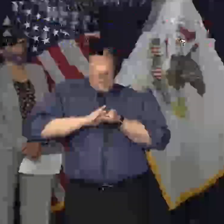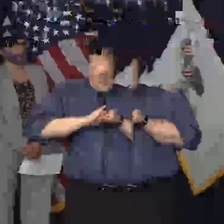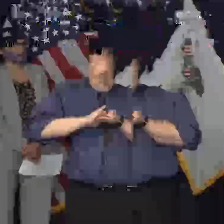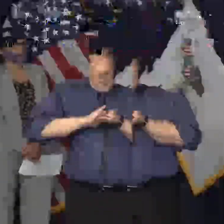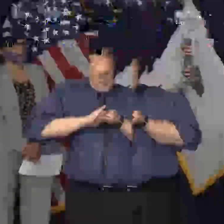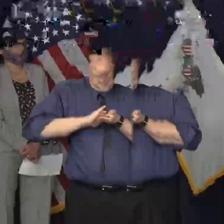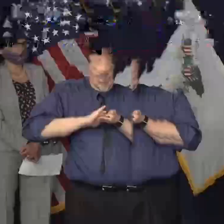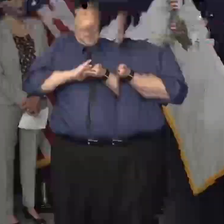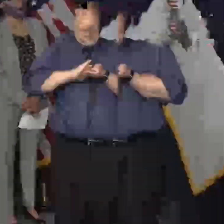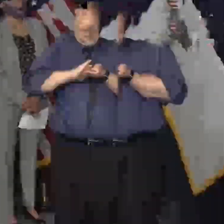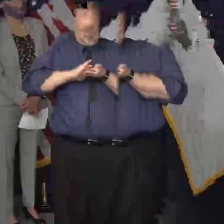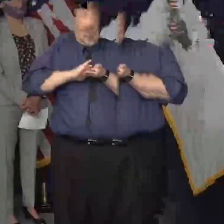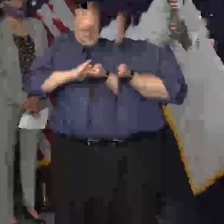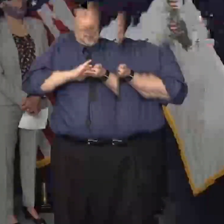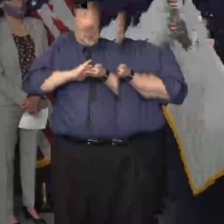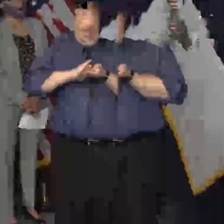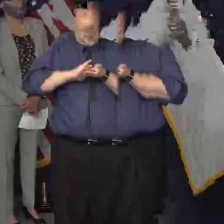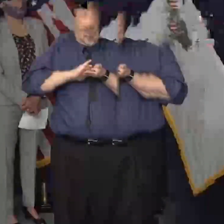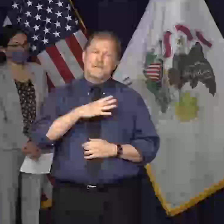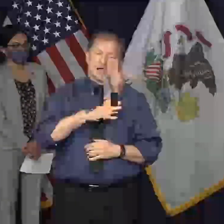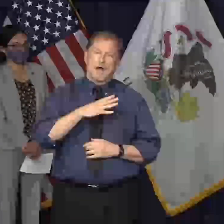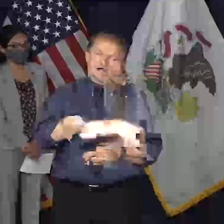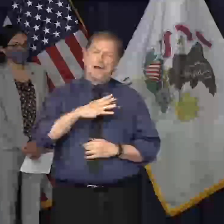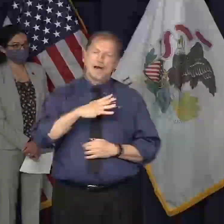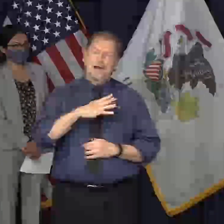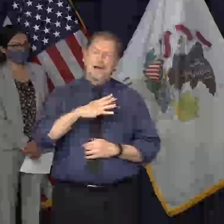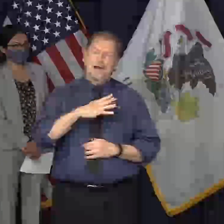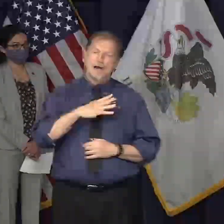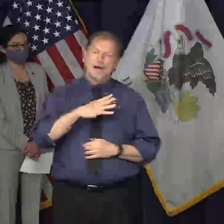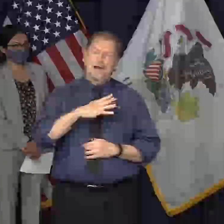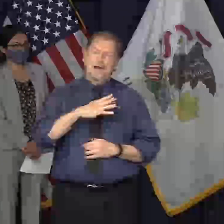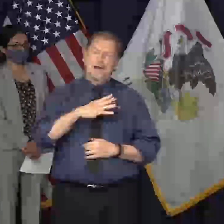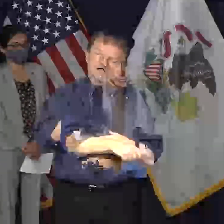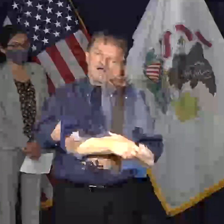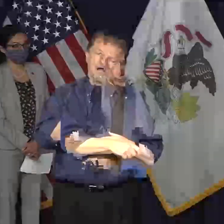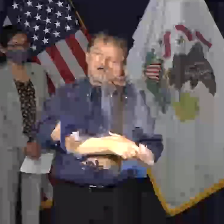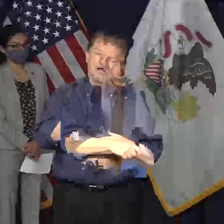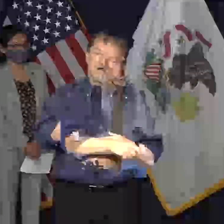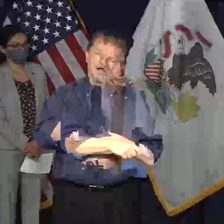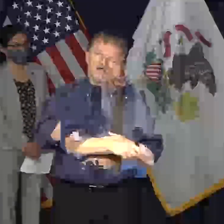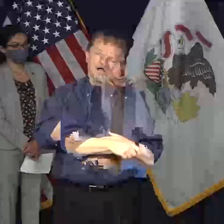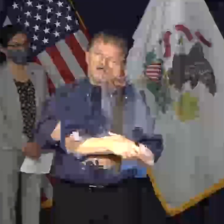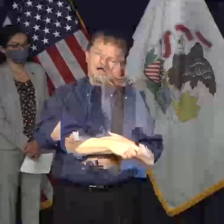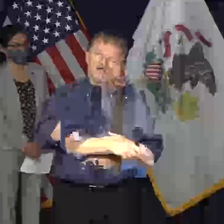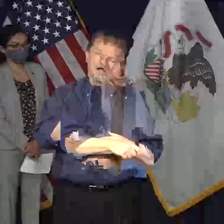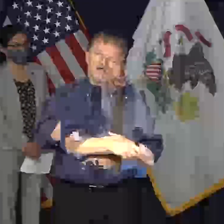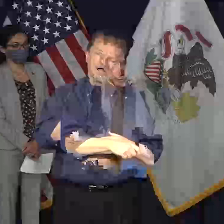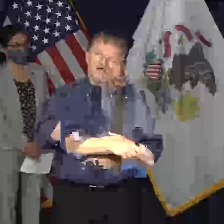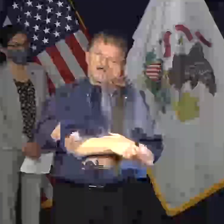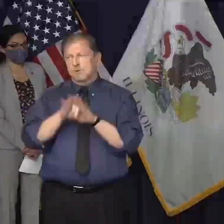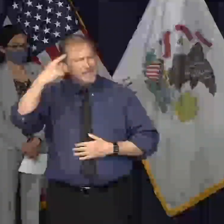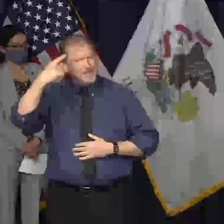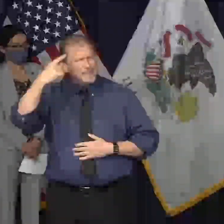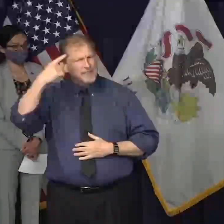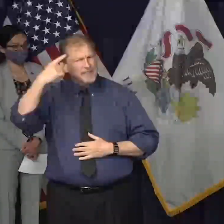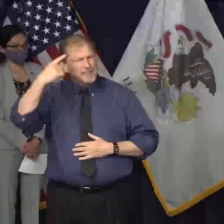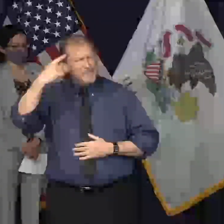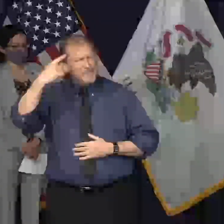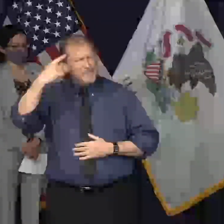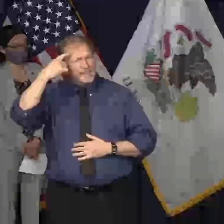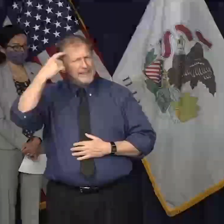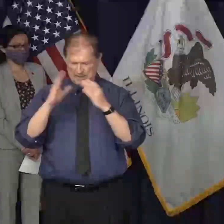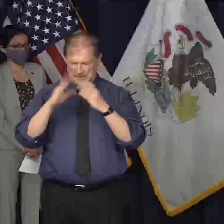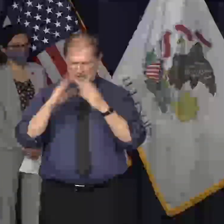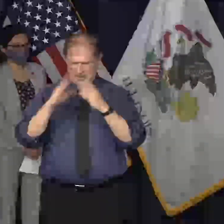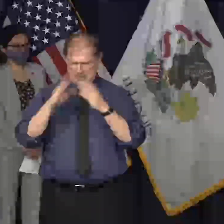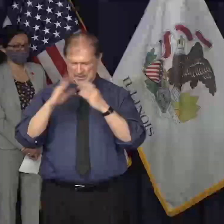but it's on us to change how we think about face coverings. Protecting your fellow Americans by wearing a face covering